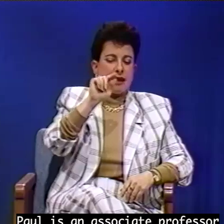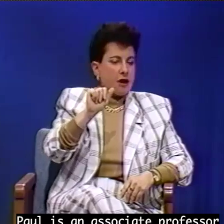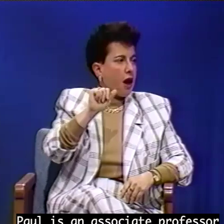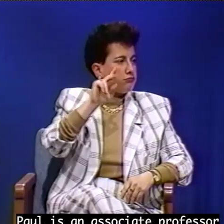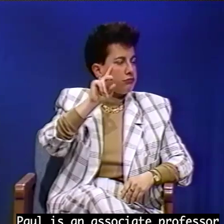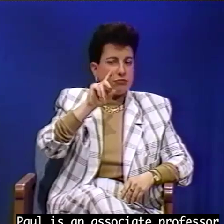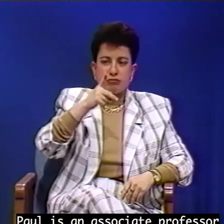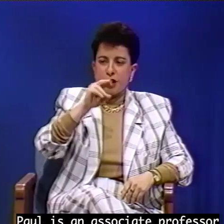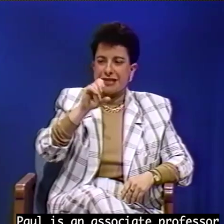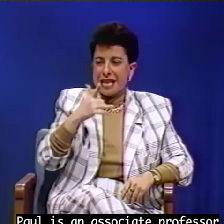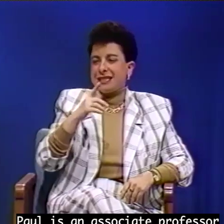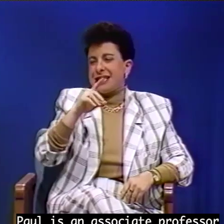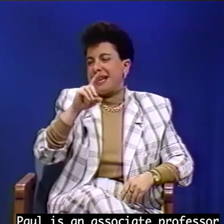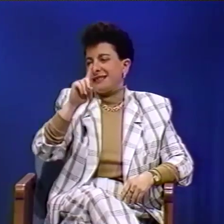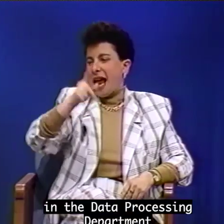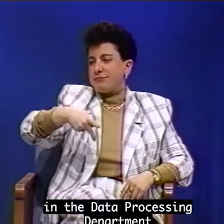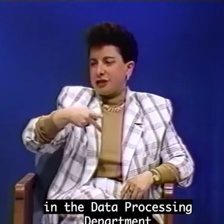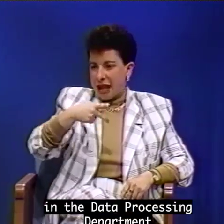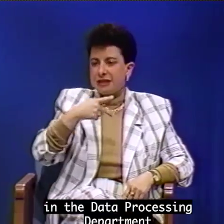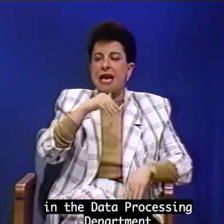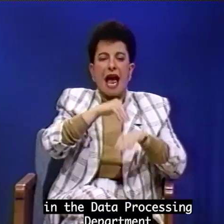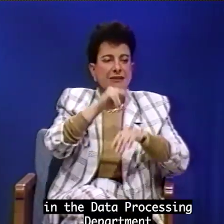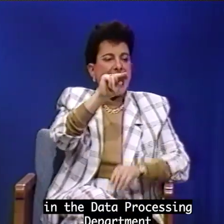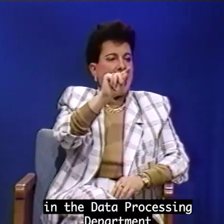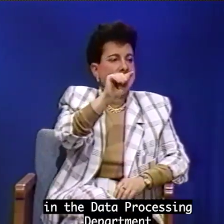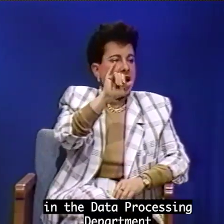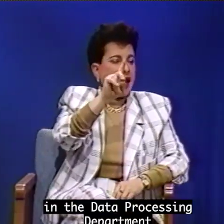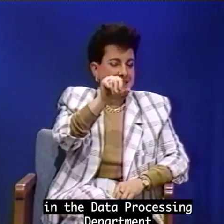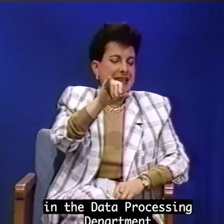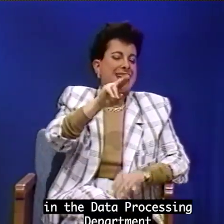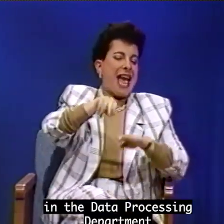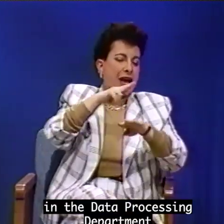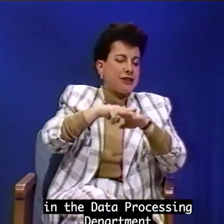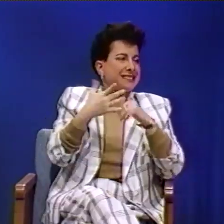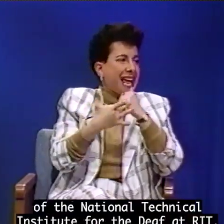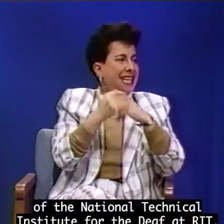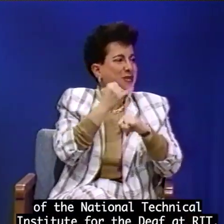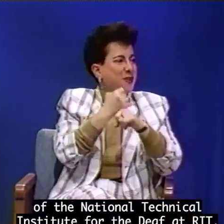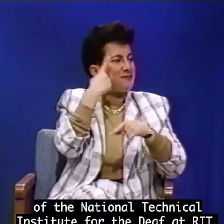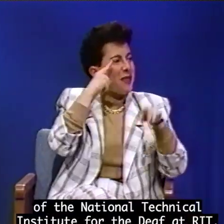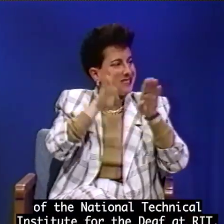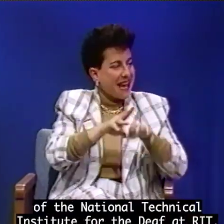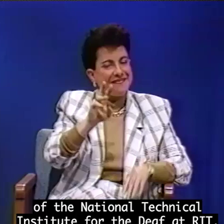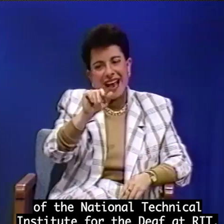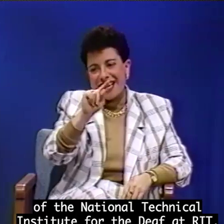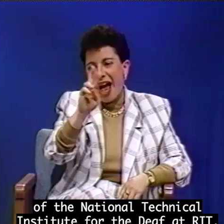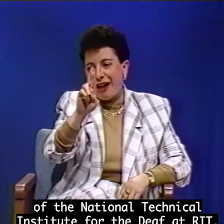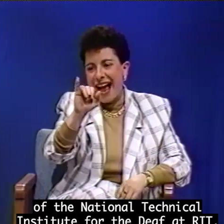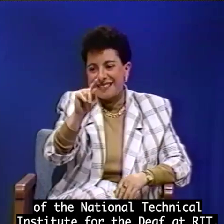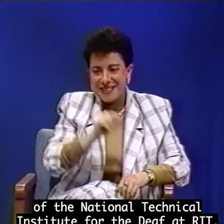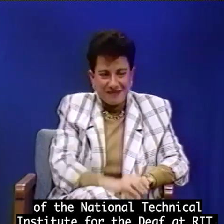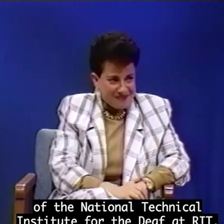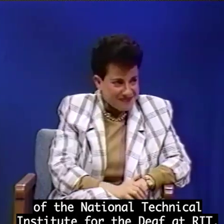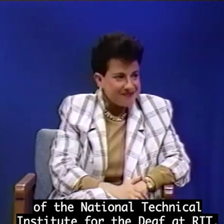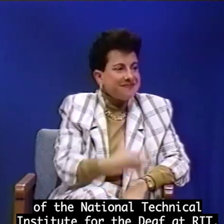Paul is an associate professor in the data processing department of the National Technical Institute for the Deaf at